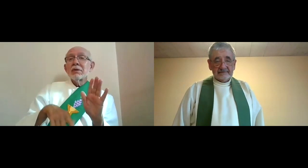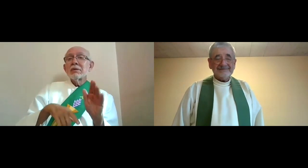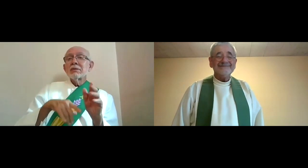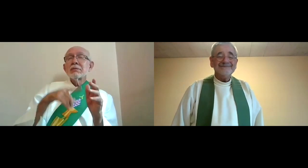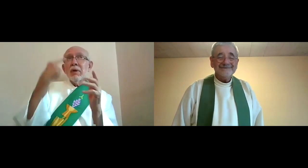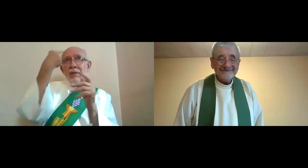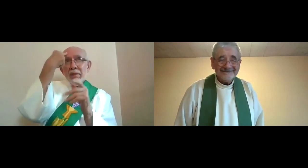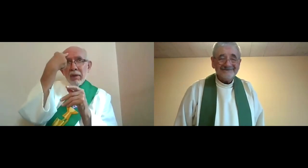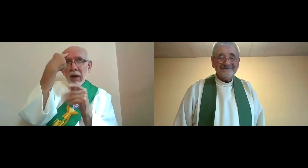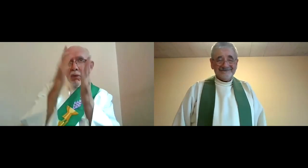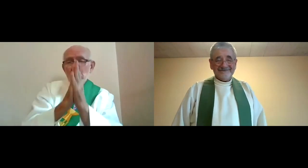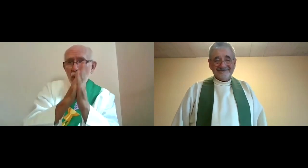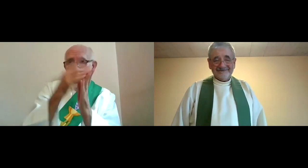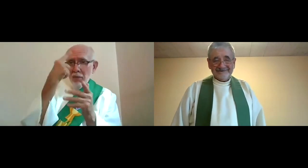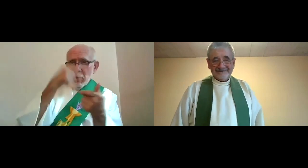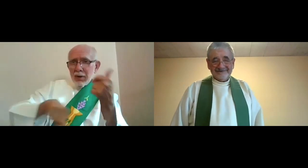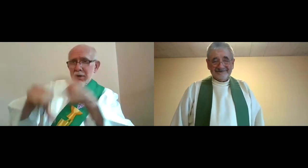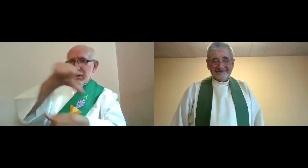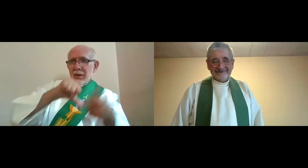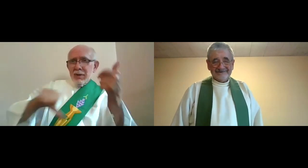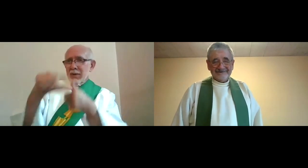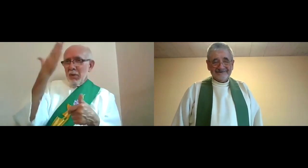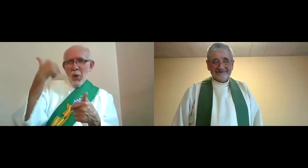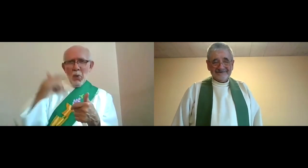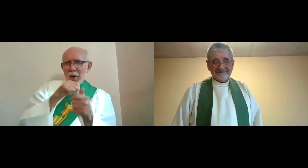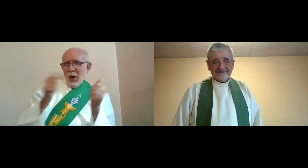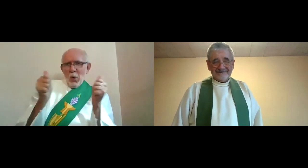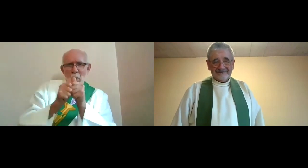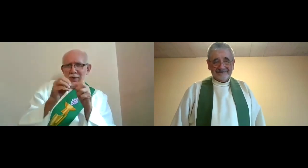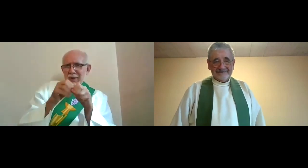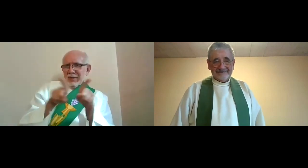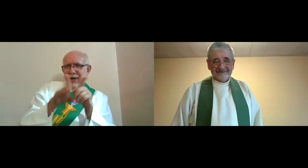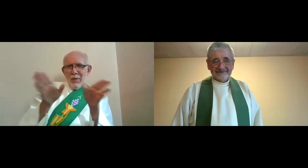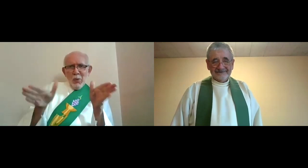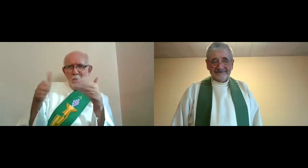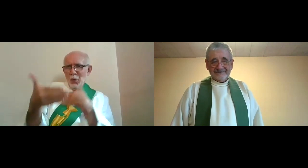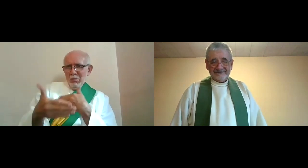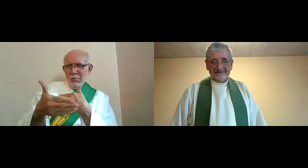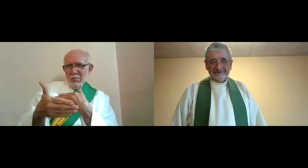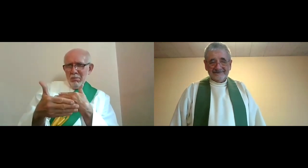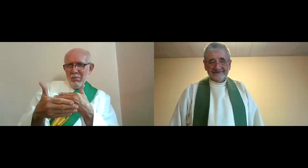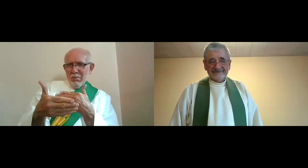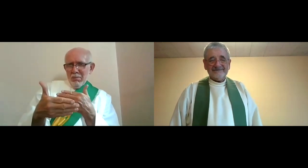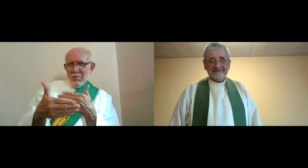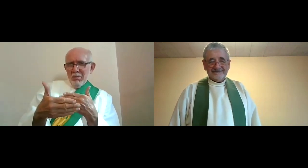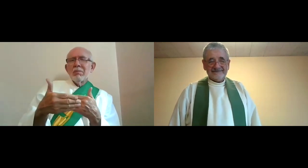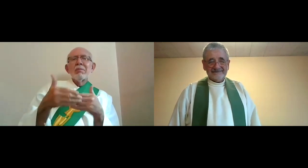peace by signing I love you or thinking of and praying for each other because we're currently not in the same room.